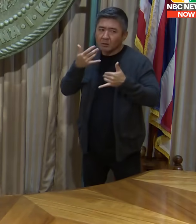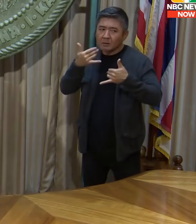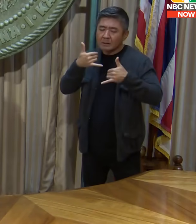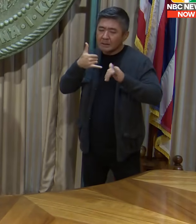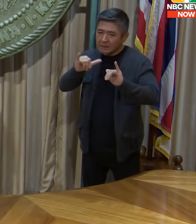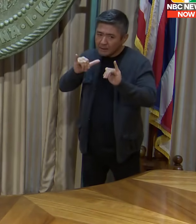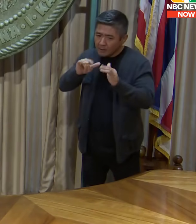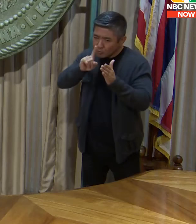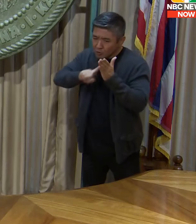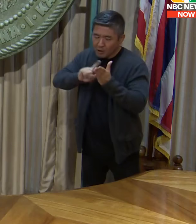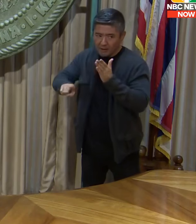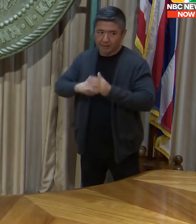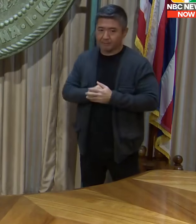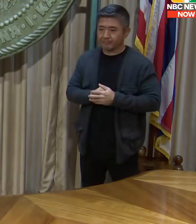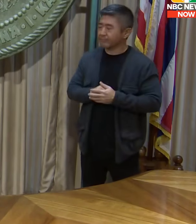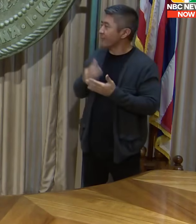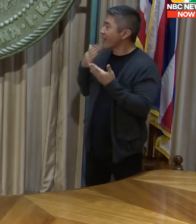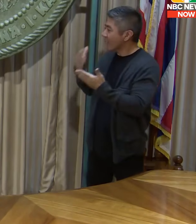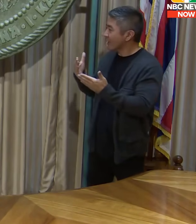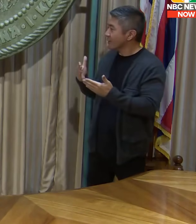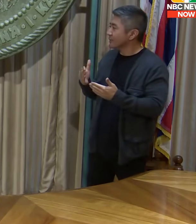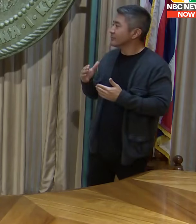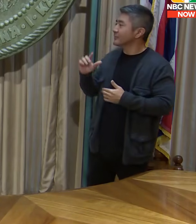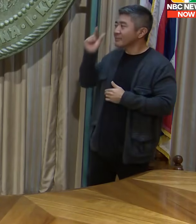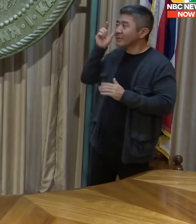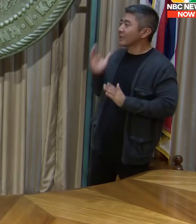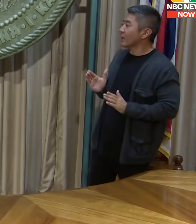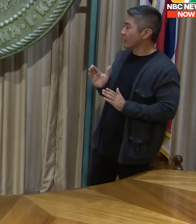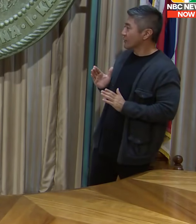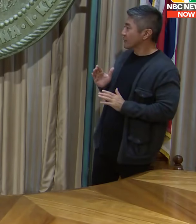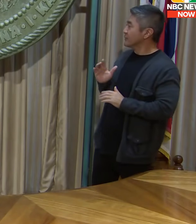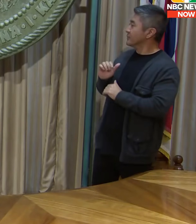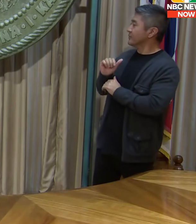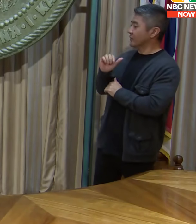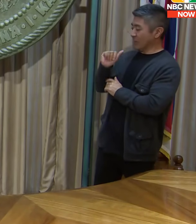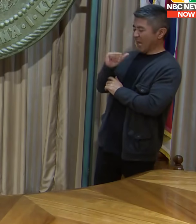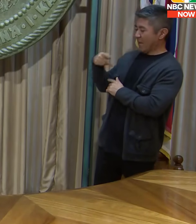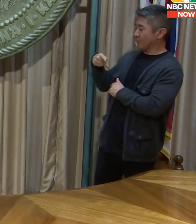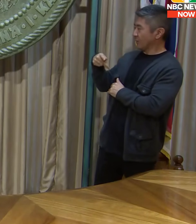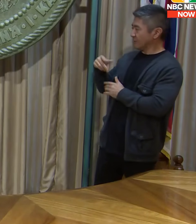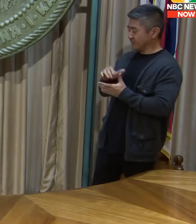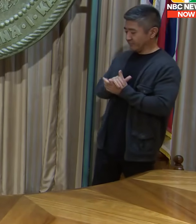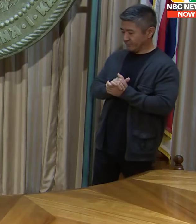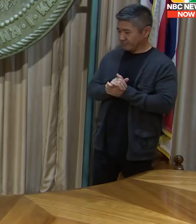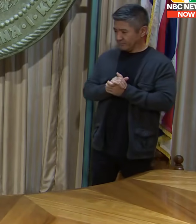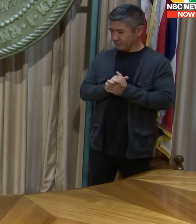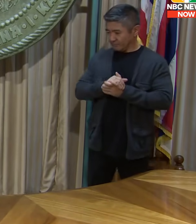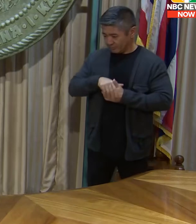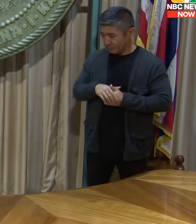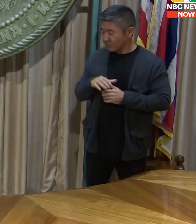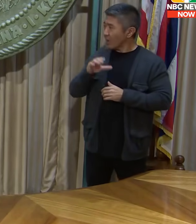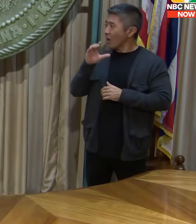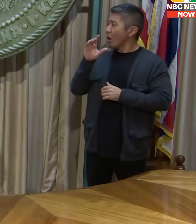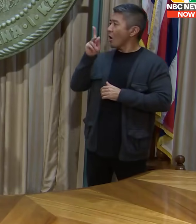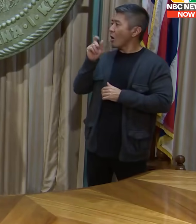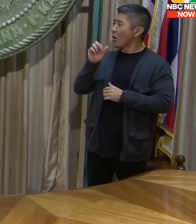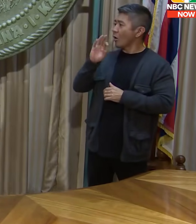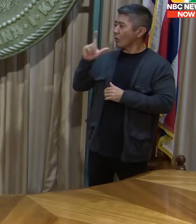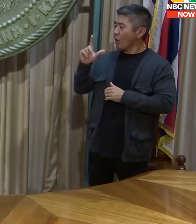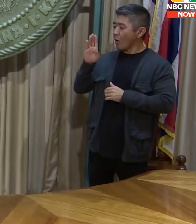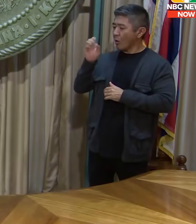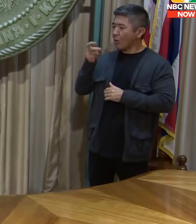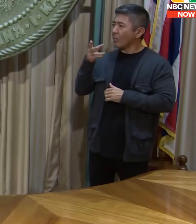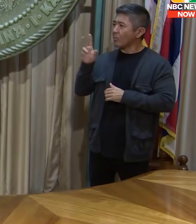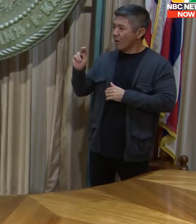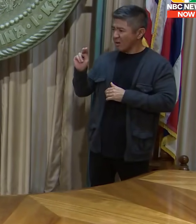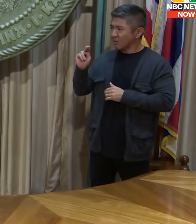much. Governor Ige, a question for you from Audrey McAvoy, AP. University of Hawaii economist Carl Bonham this morning told the House Special